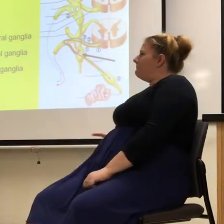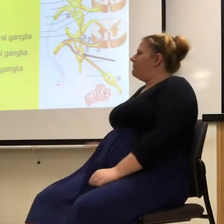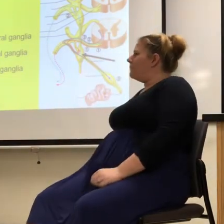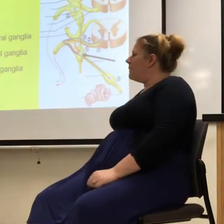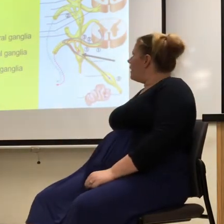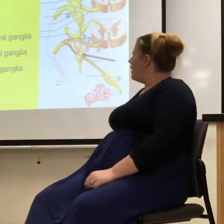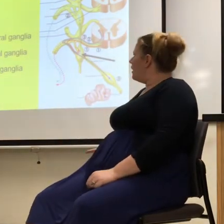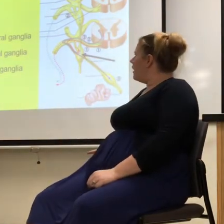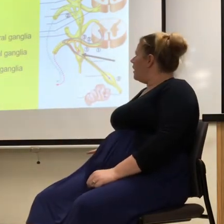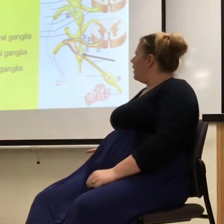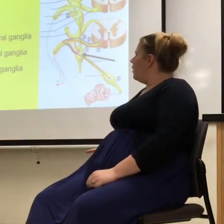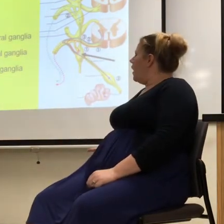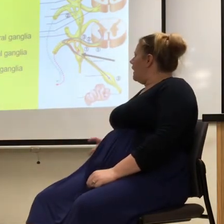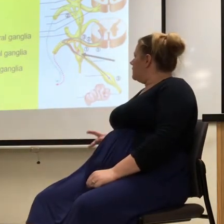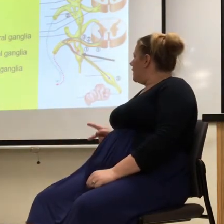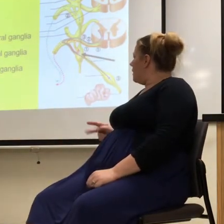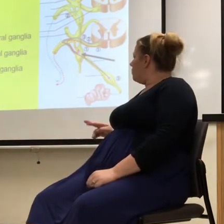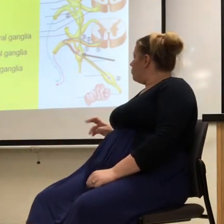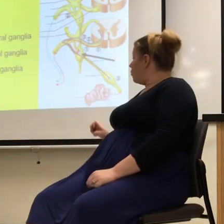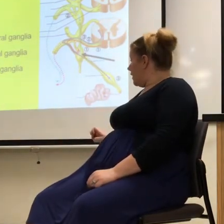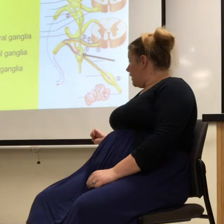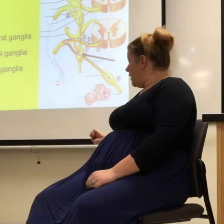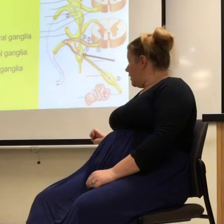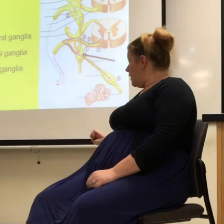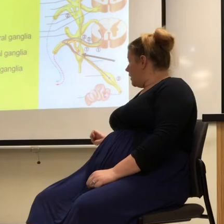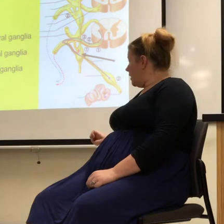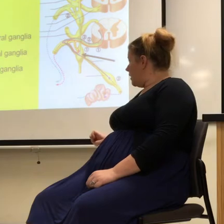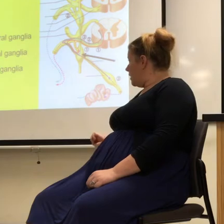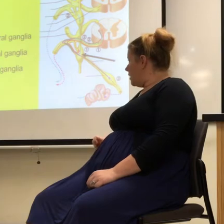Okay. Put that for number one.